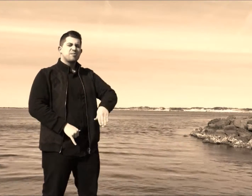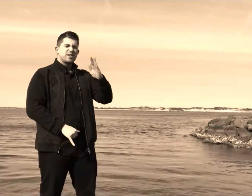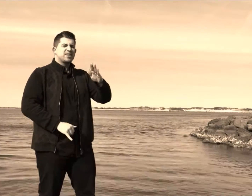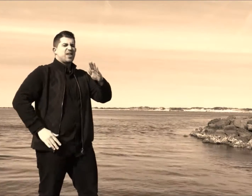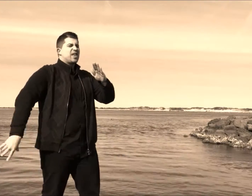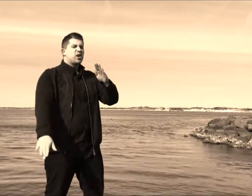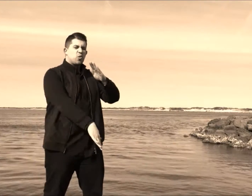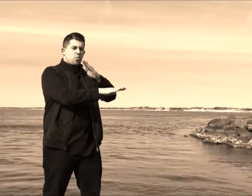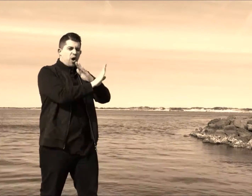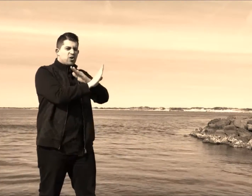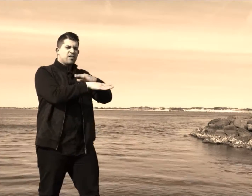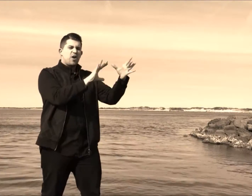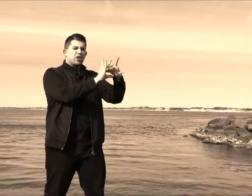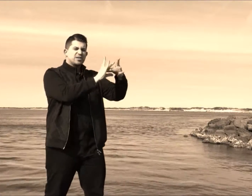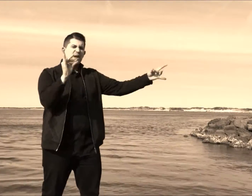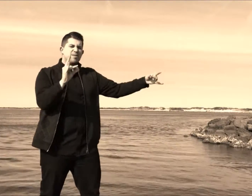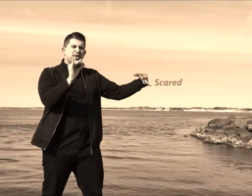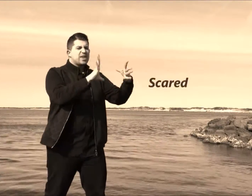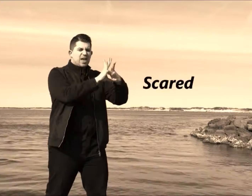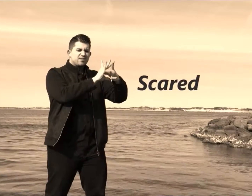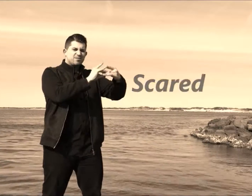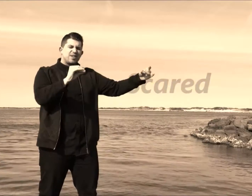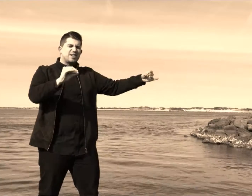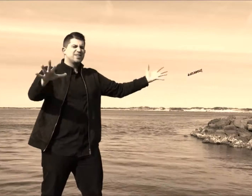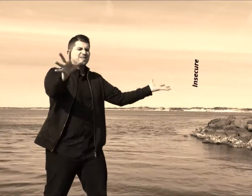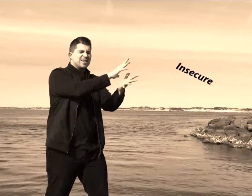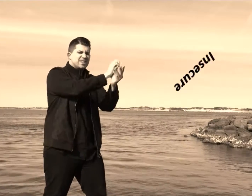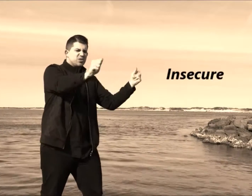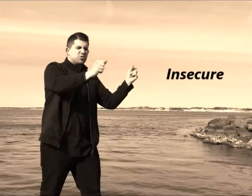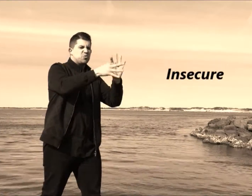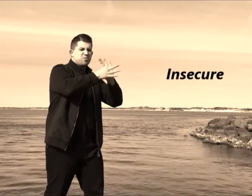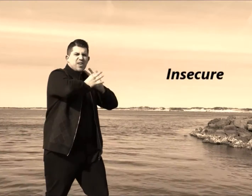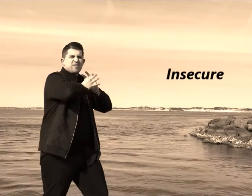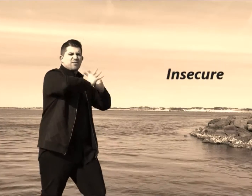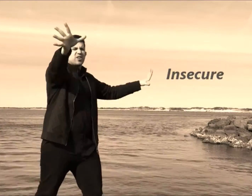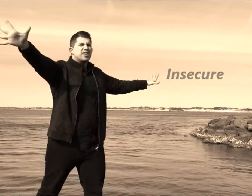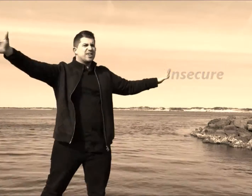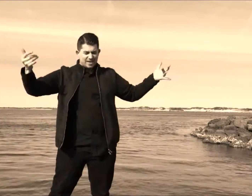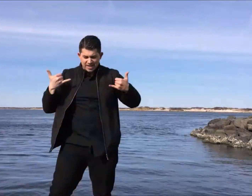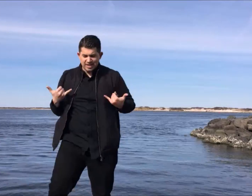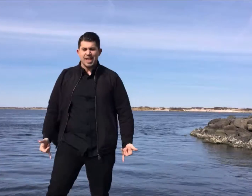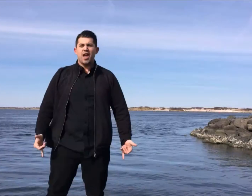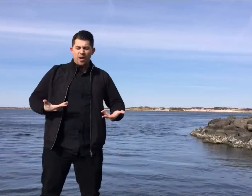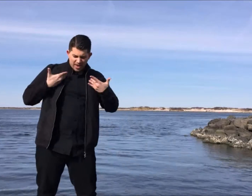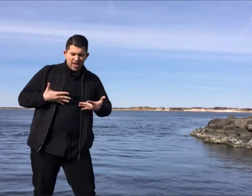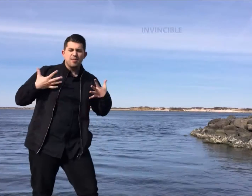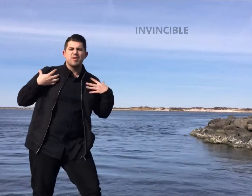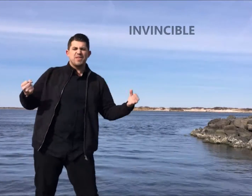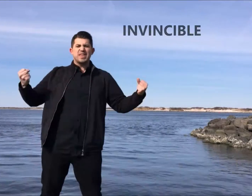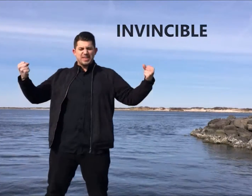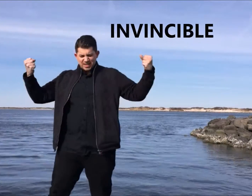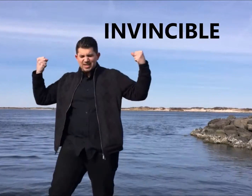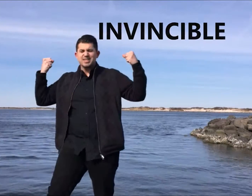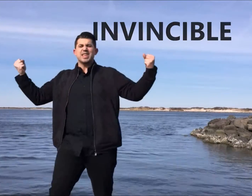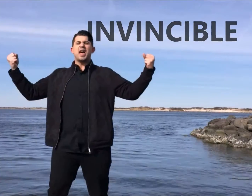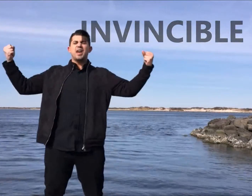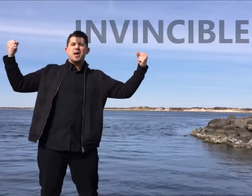me, beat down like a waterfall Cause baby, I am ready to be free Now I am in the inside,